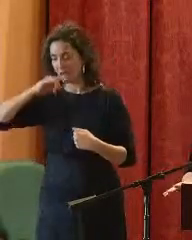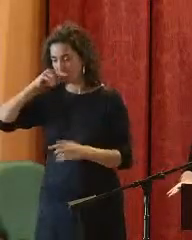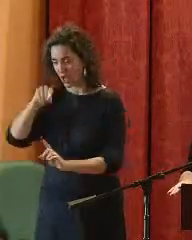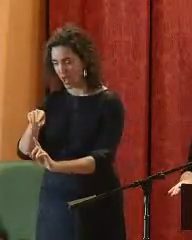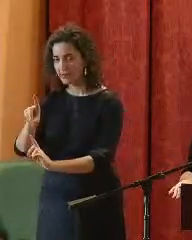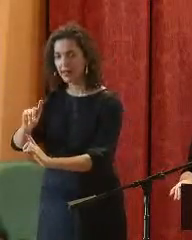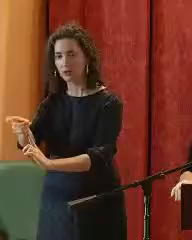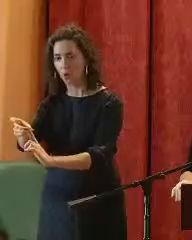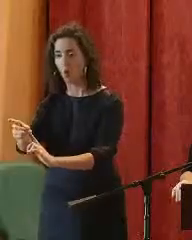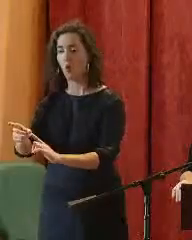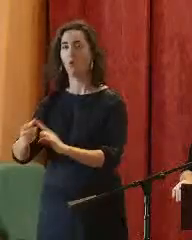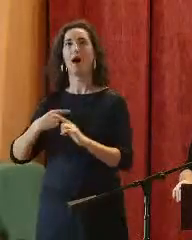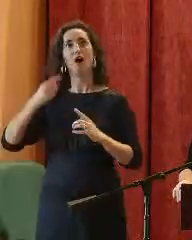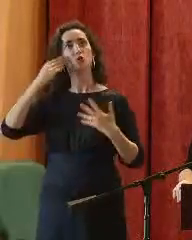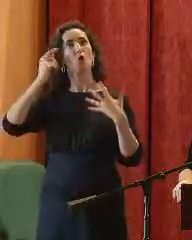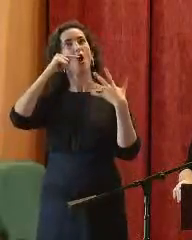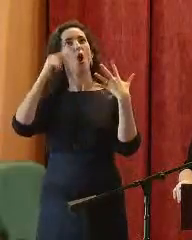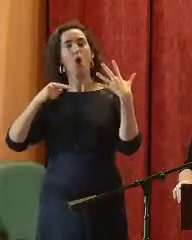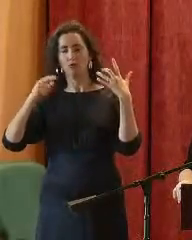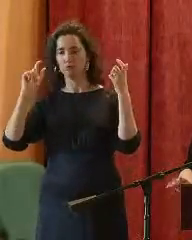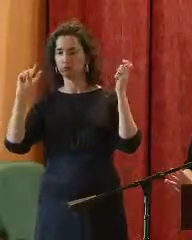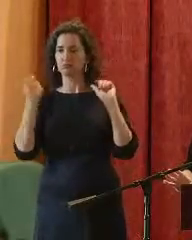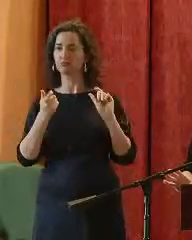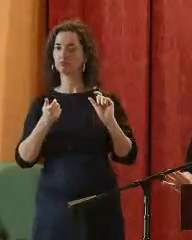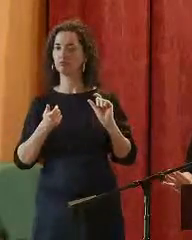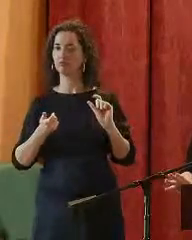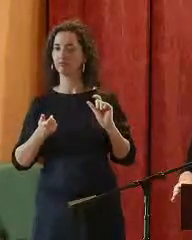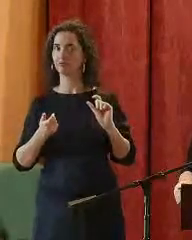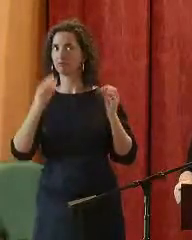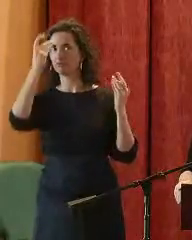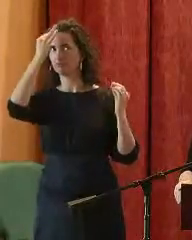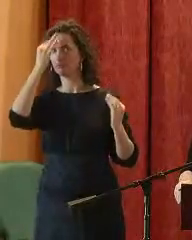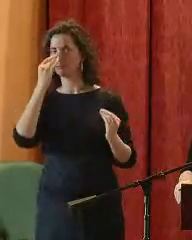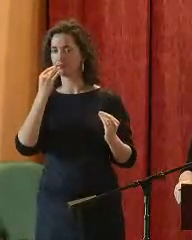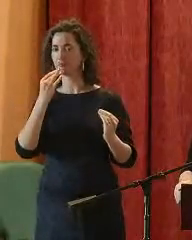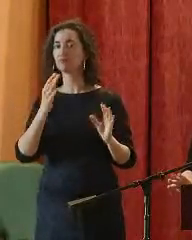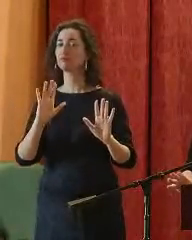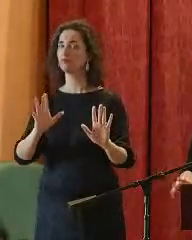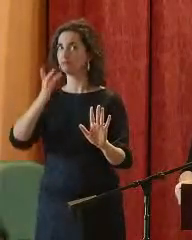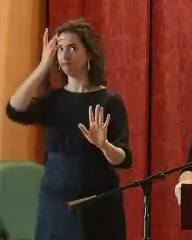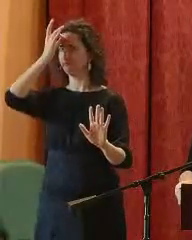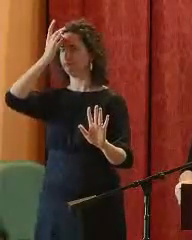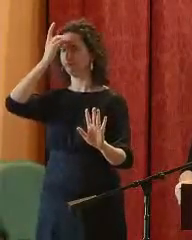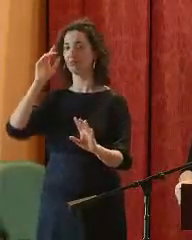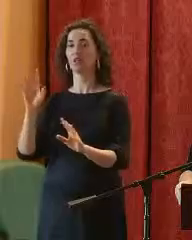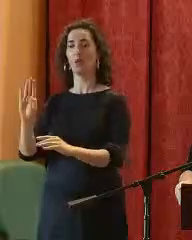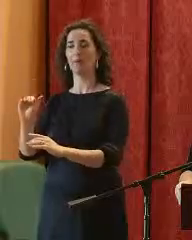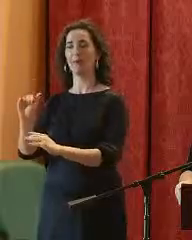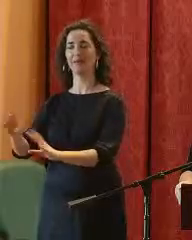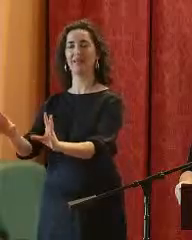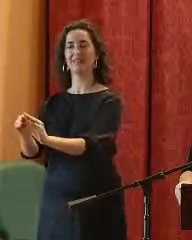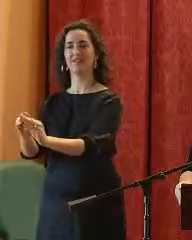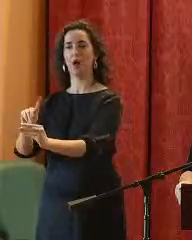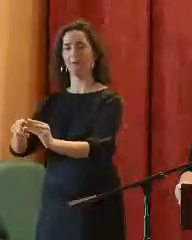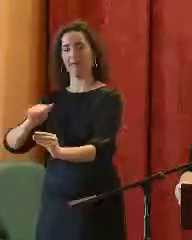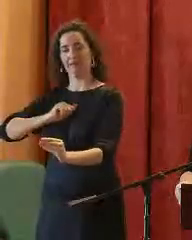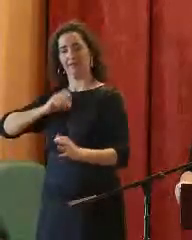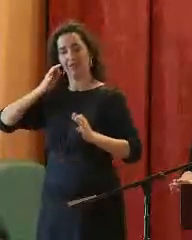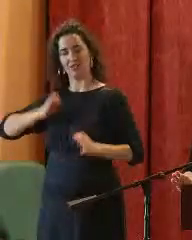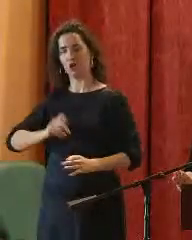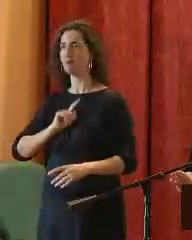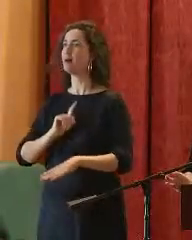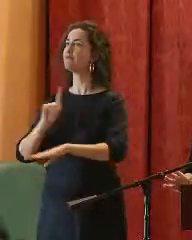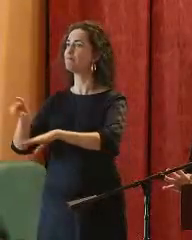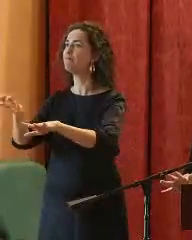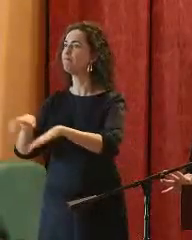that you think that you know. And I'll never forget, I went to a baby session on self-determination.